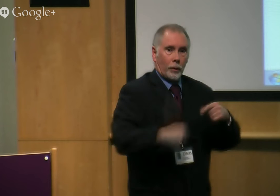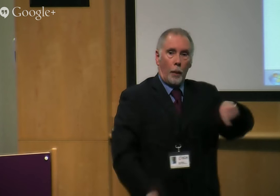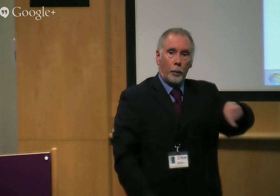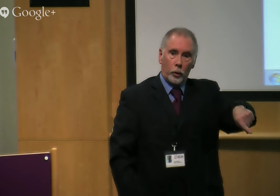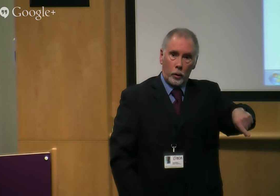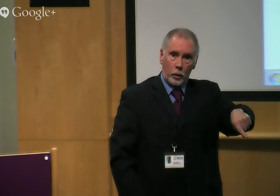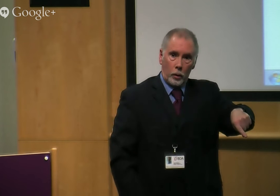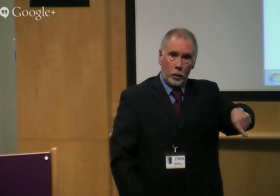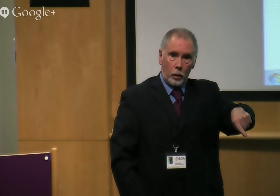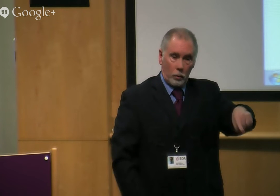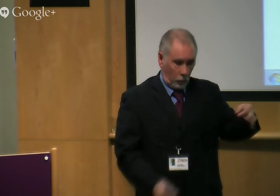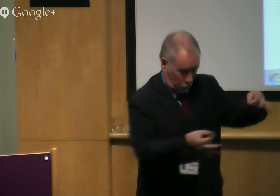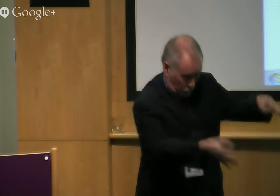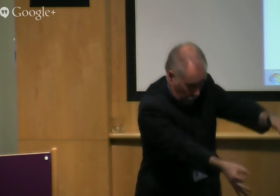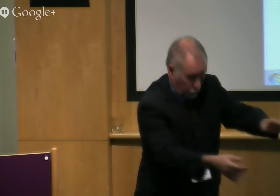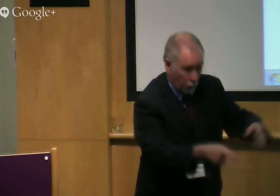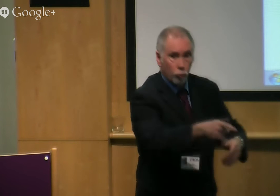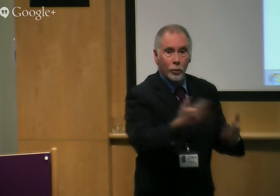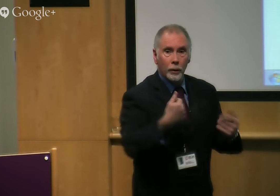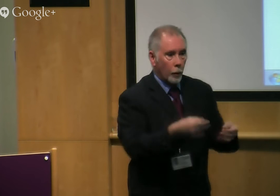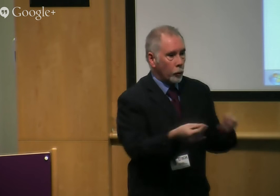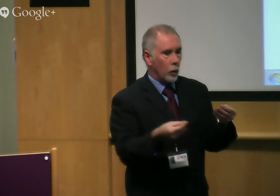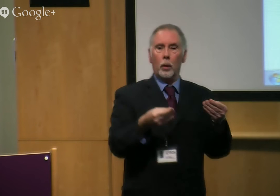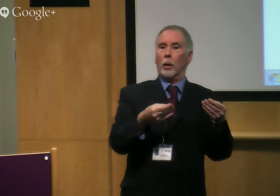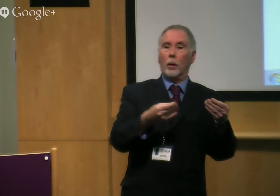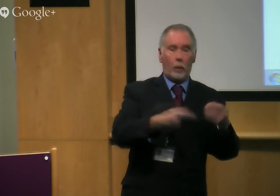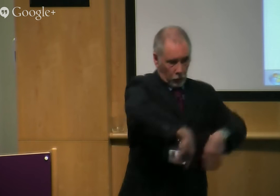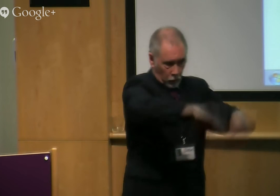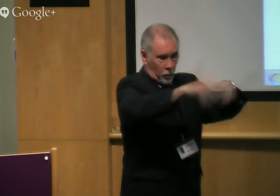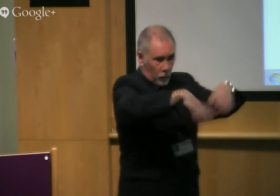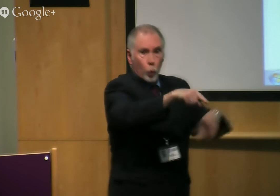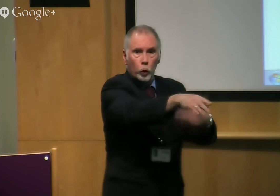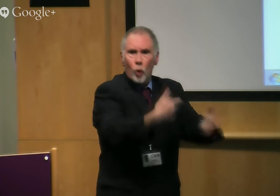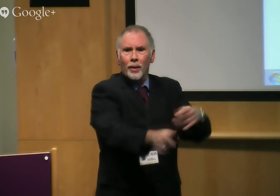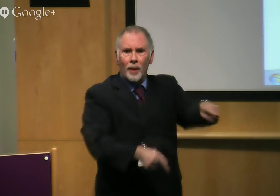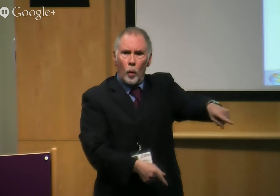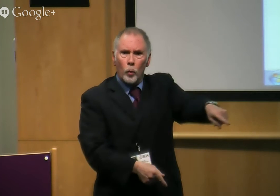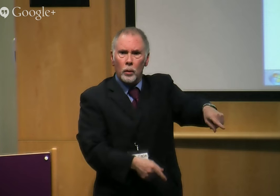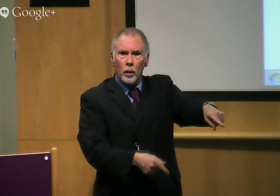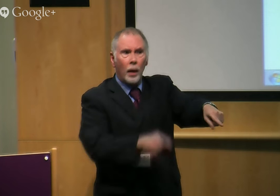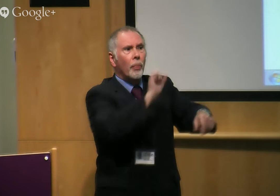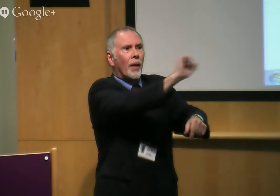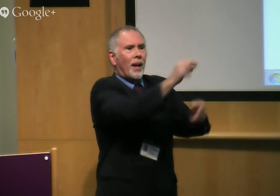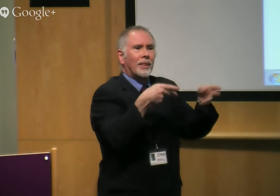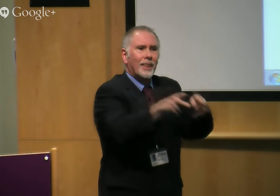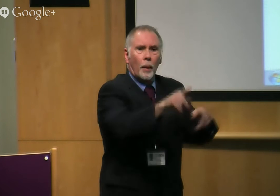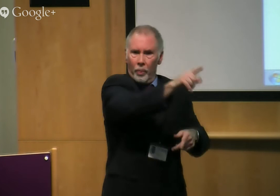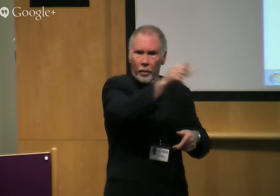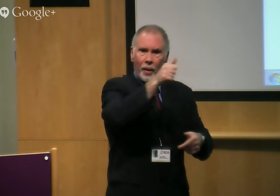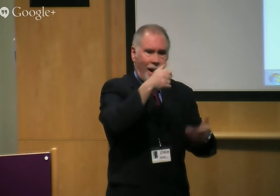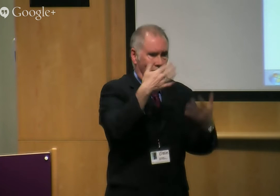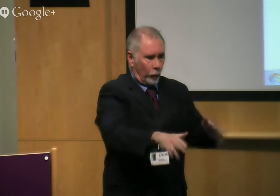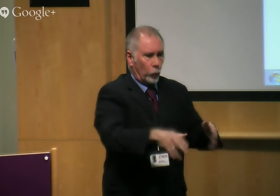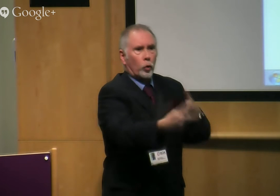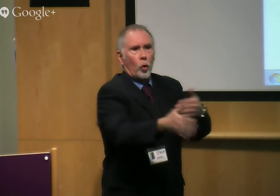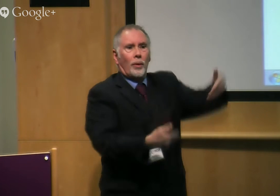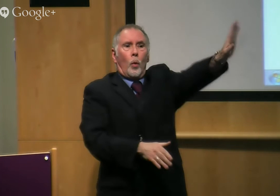give that to the GP reception and say, listen, here, I need an interpreter. And that template will do that. It will say everything,